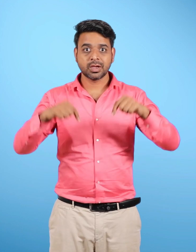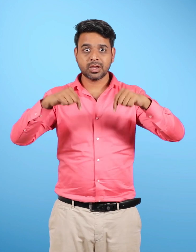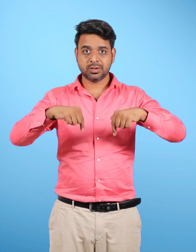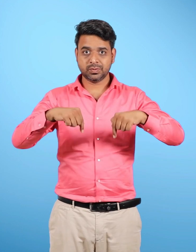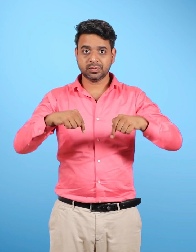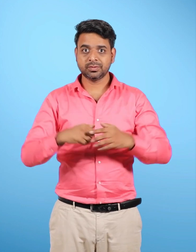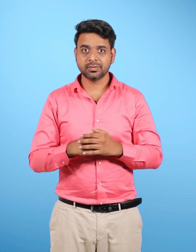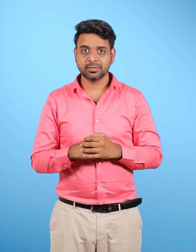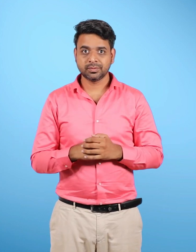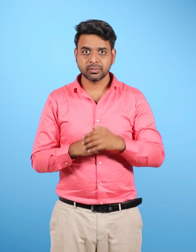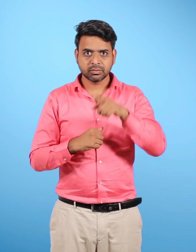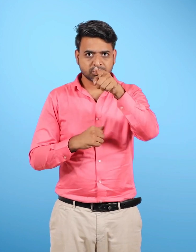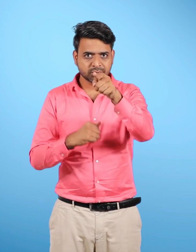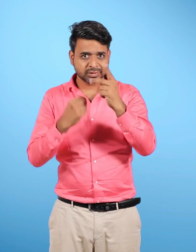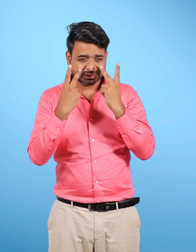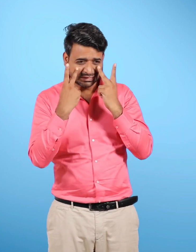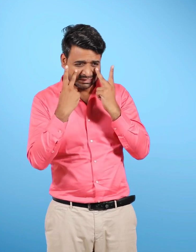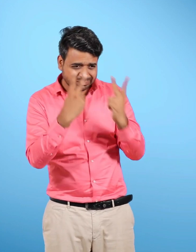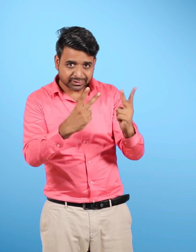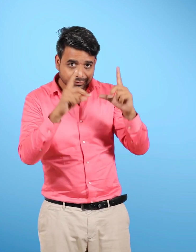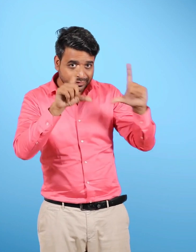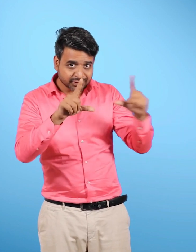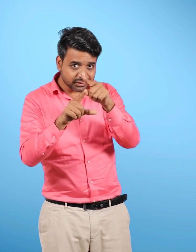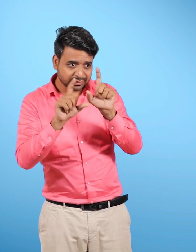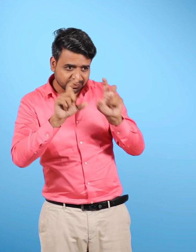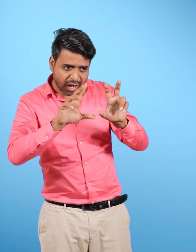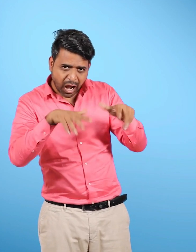Write yes or no for each arrangement in your notebook.